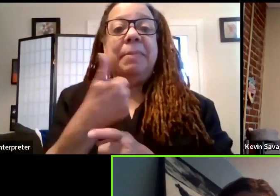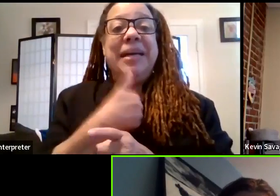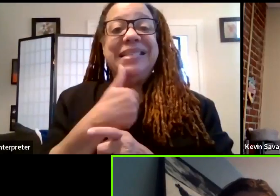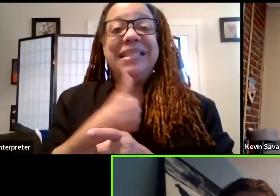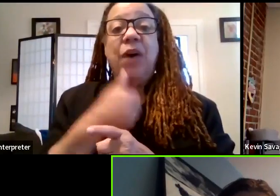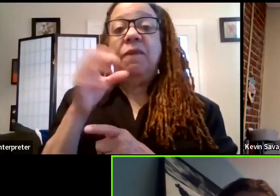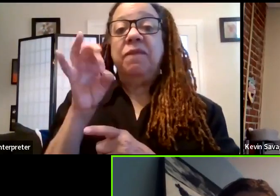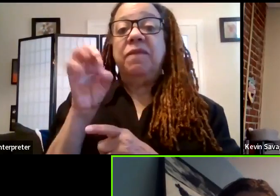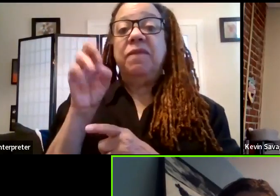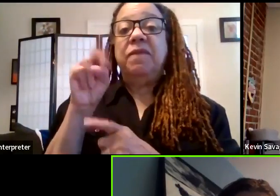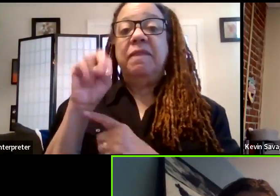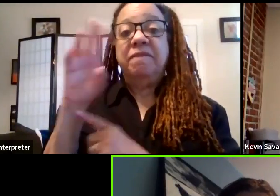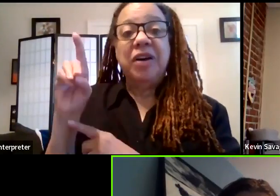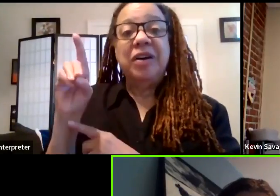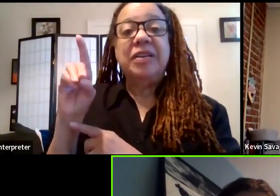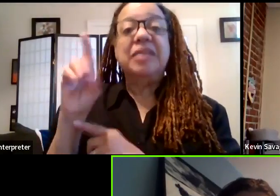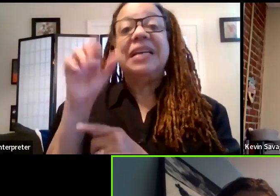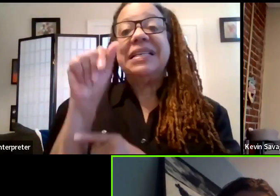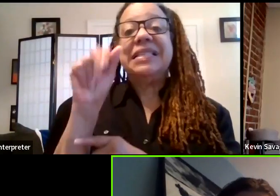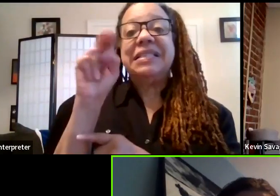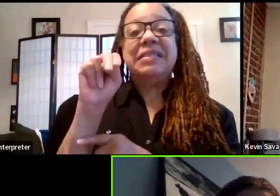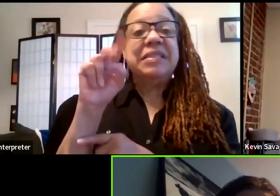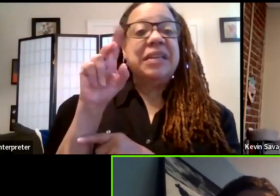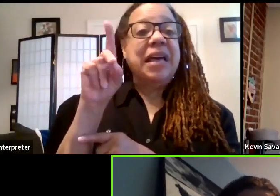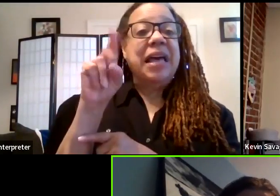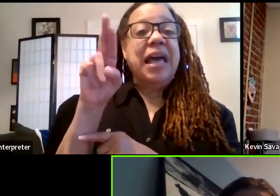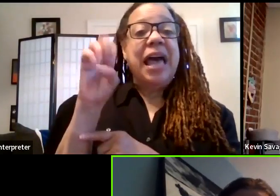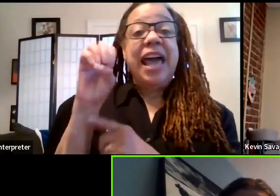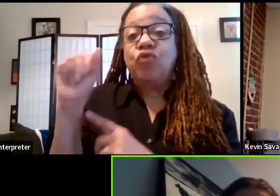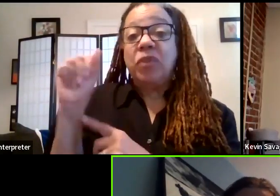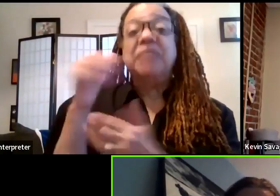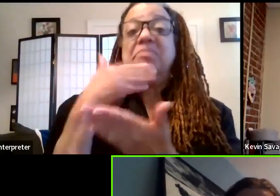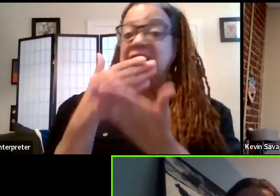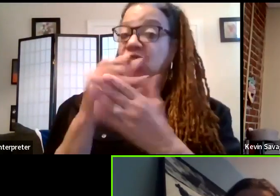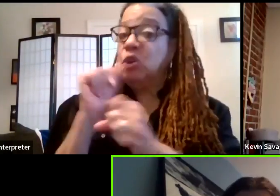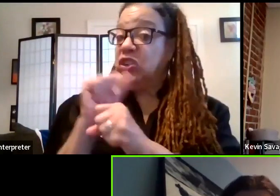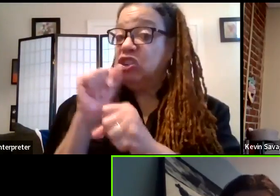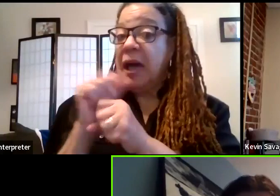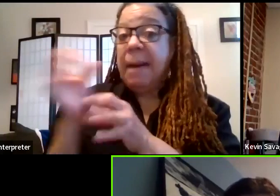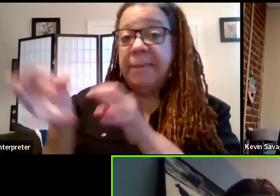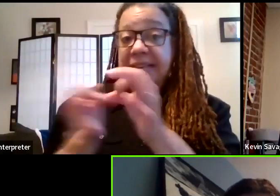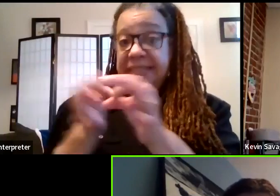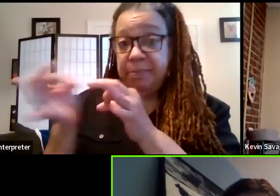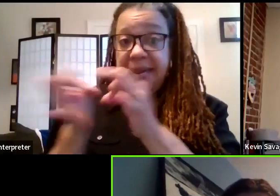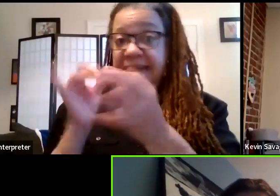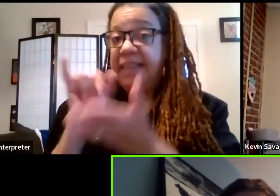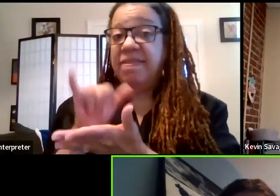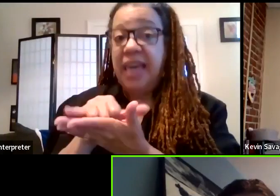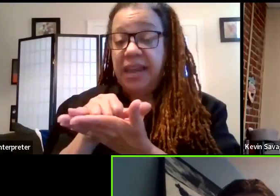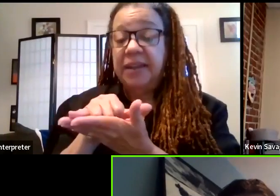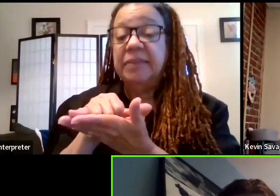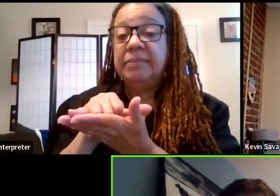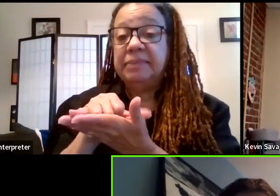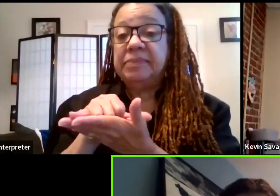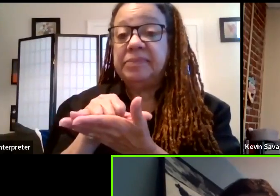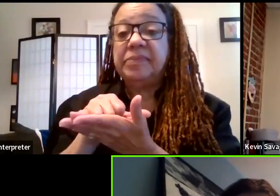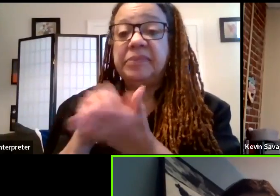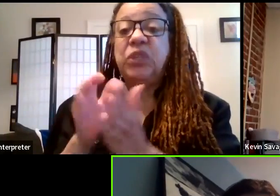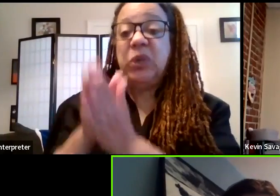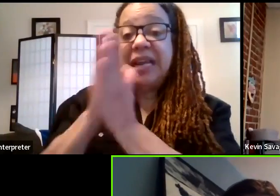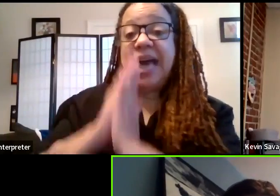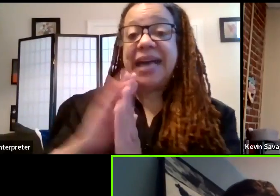think Andrew did a nice job of covering that, but if people do have questions about that, they can certainly ask later